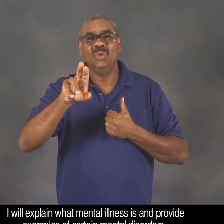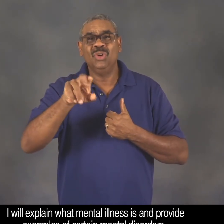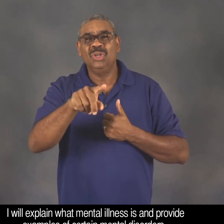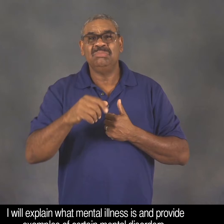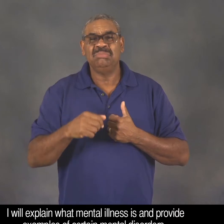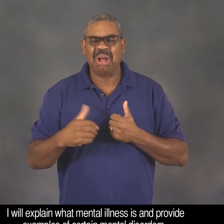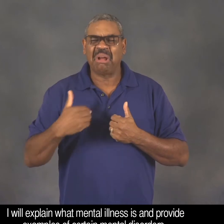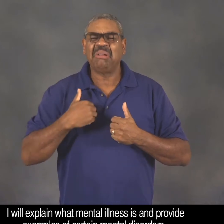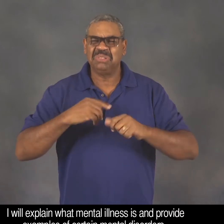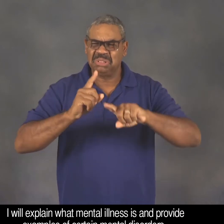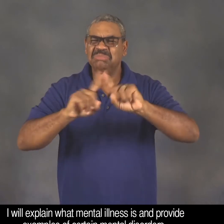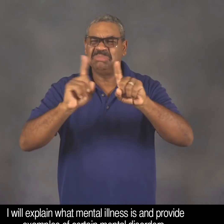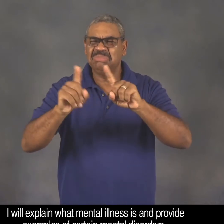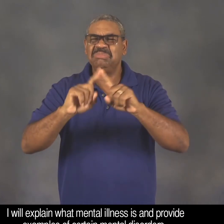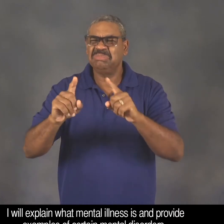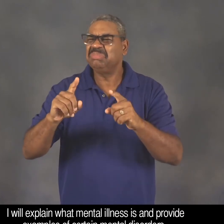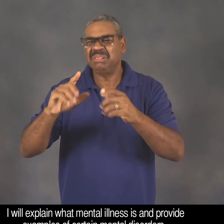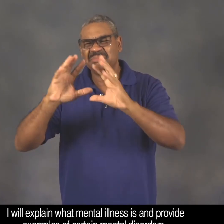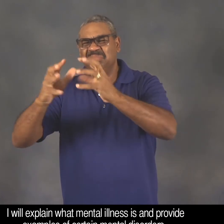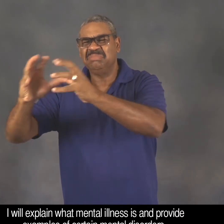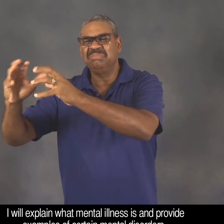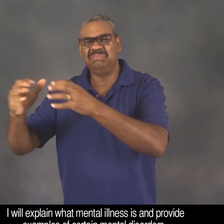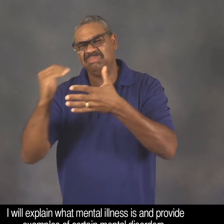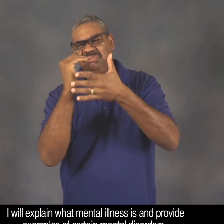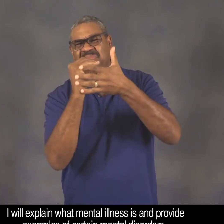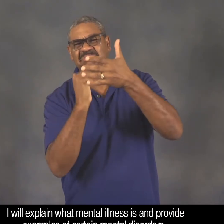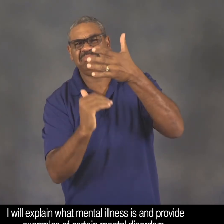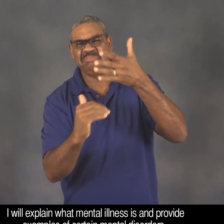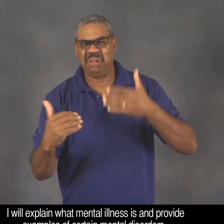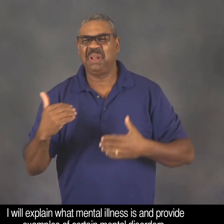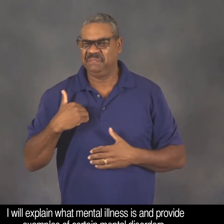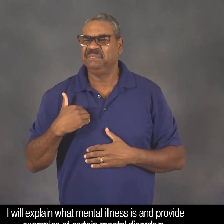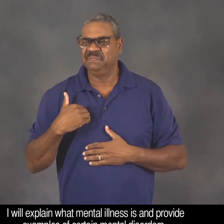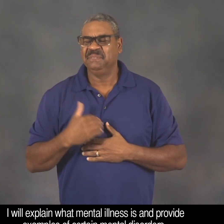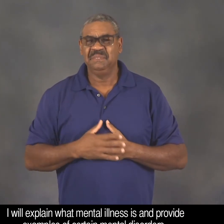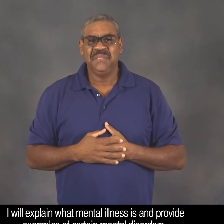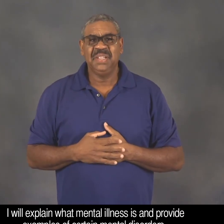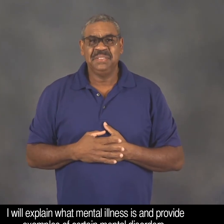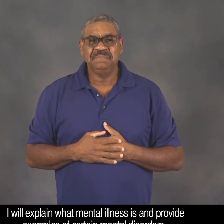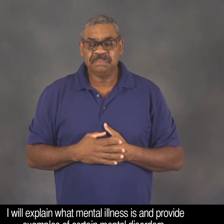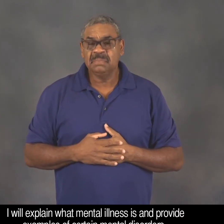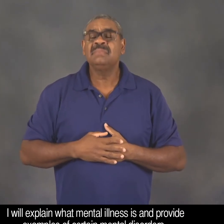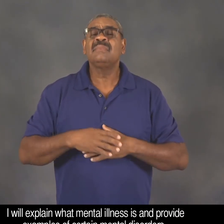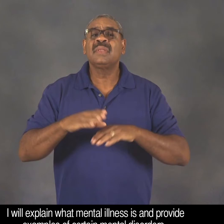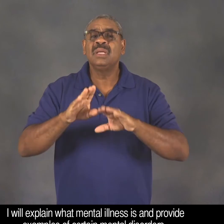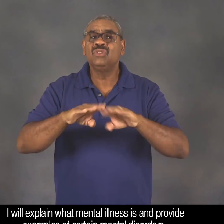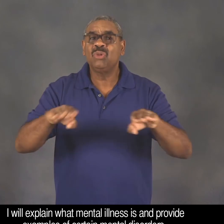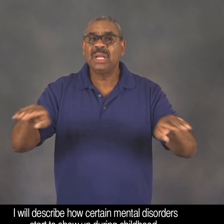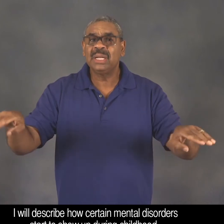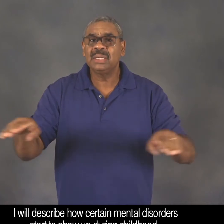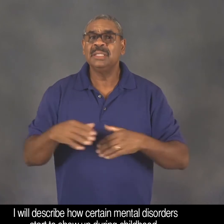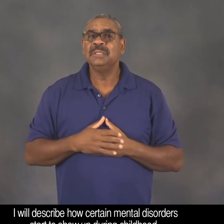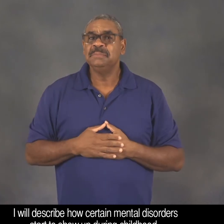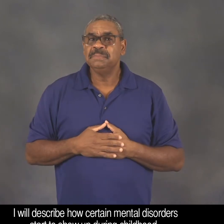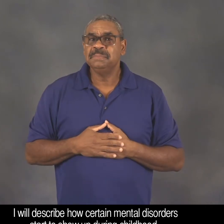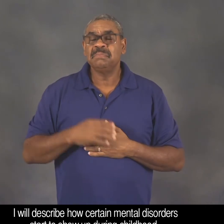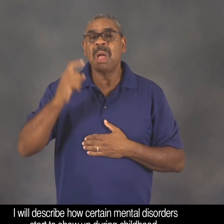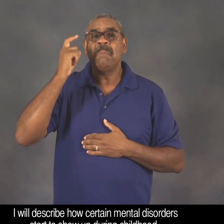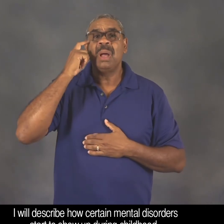I will explain what mental illness is and provide examples of certain mental disorders. I